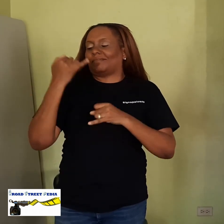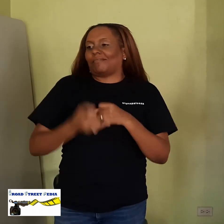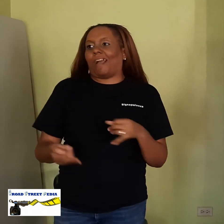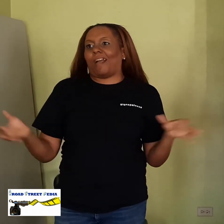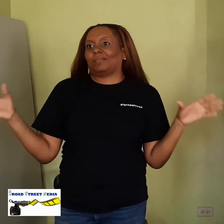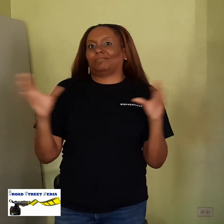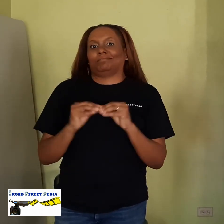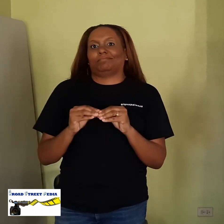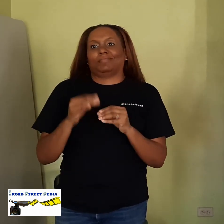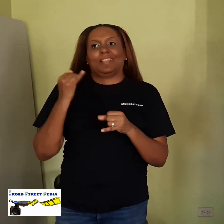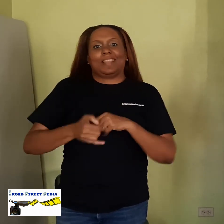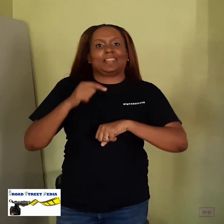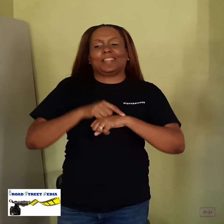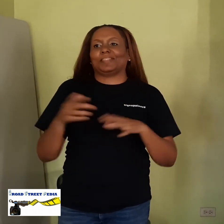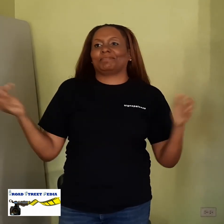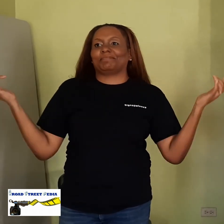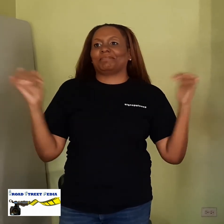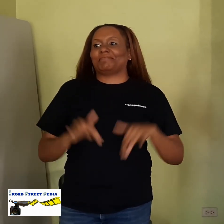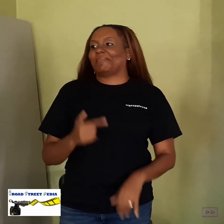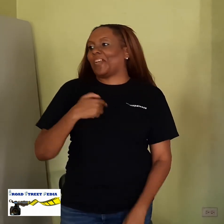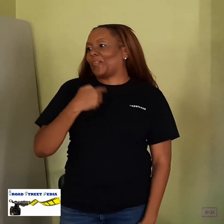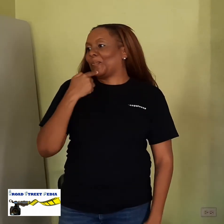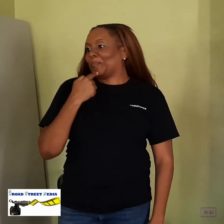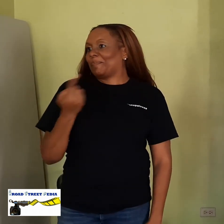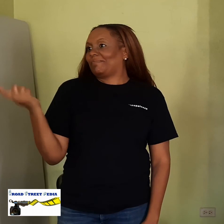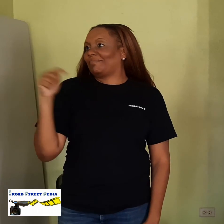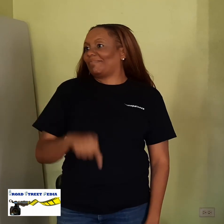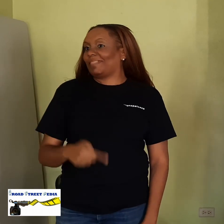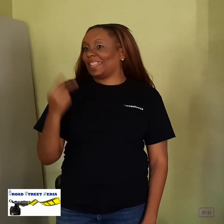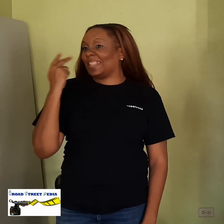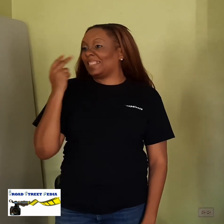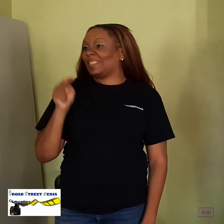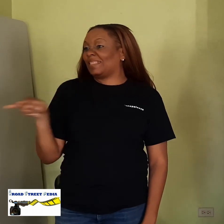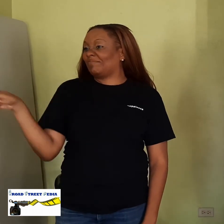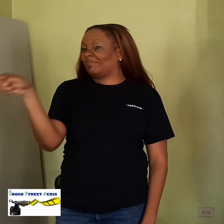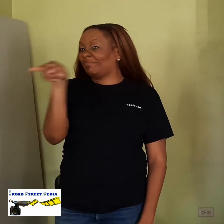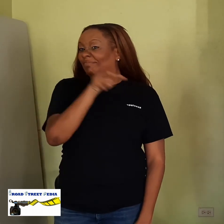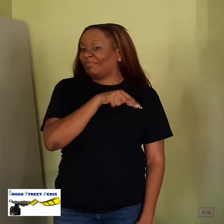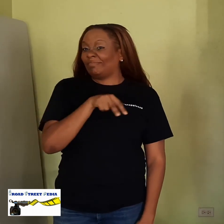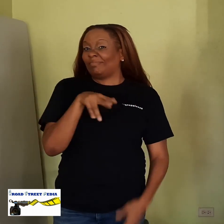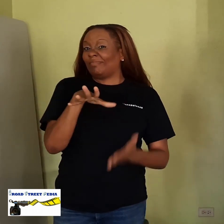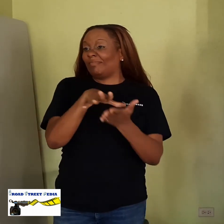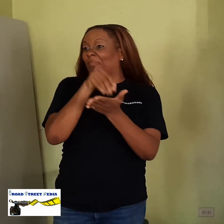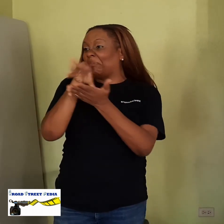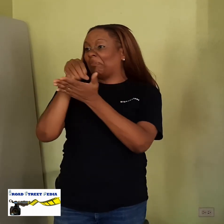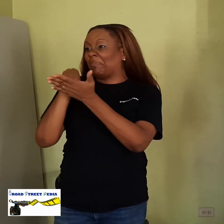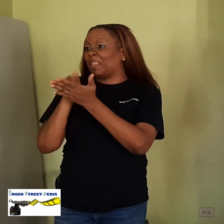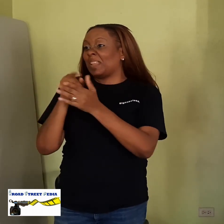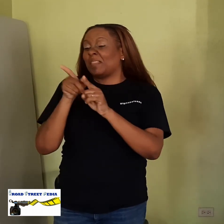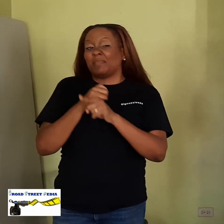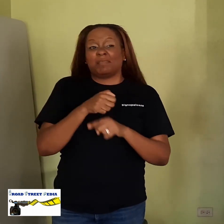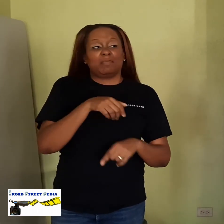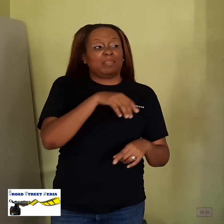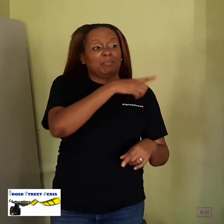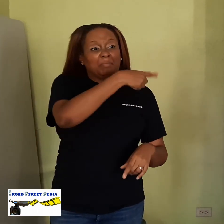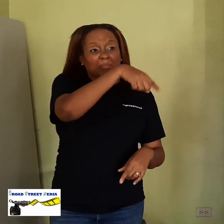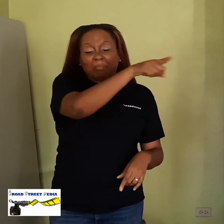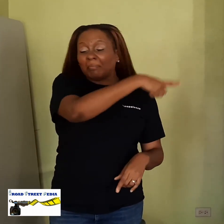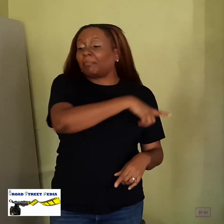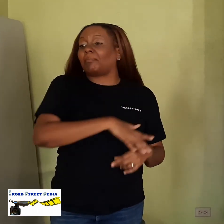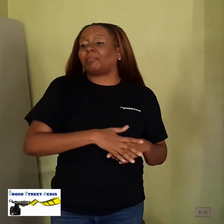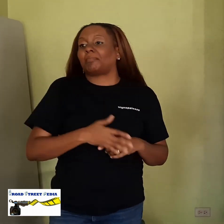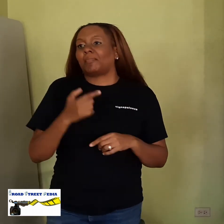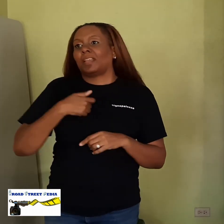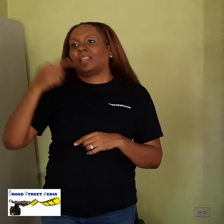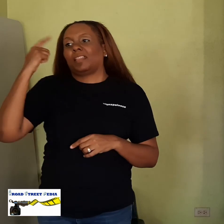and I'm going to miss coming here on Fridays and seeing each of you and learning some more from Dawn and from Damien. I think